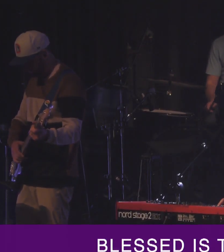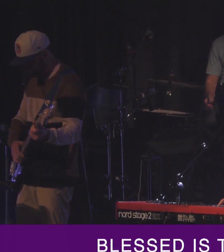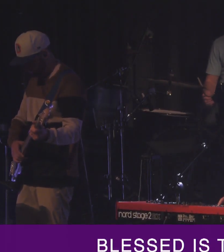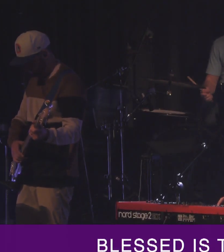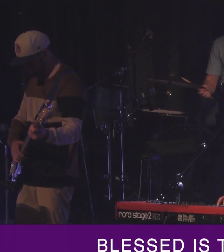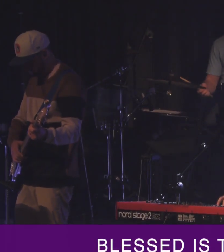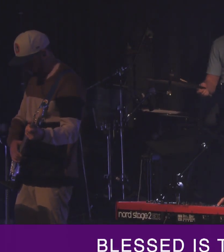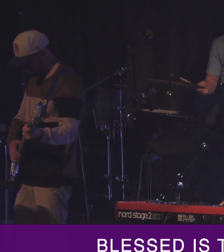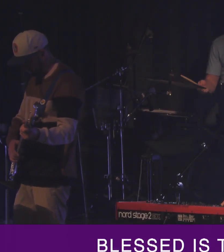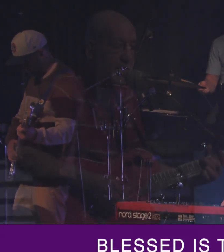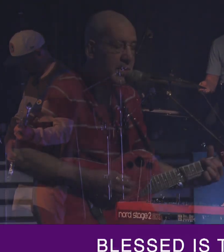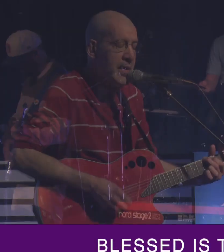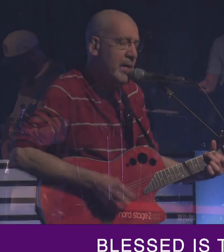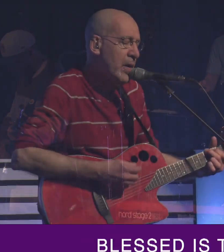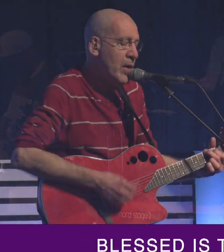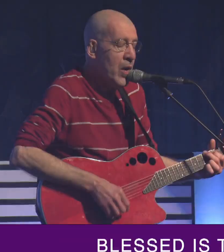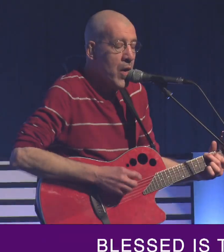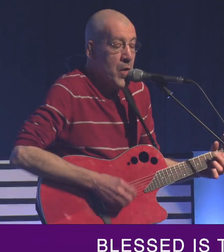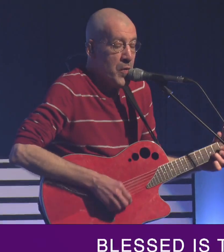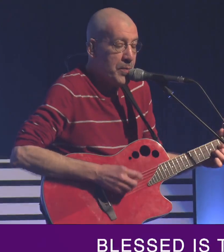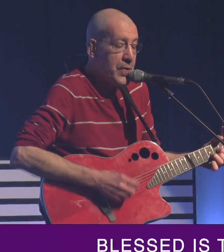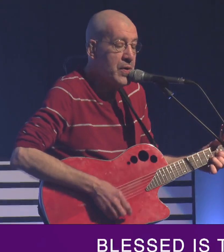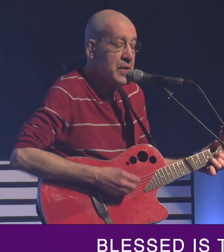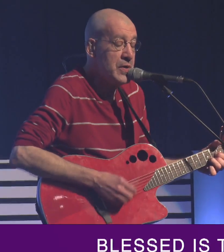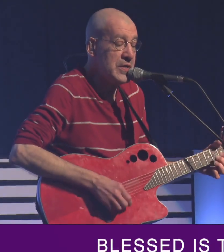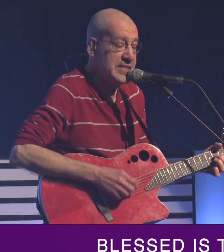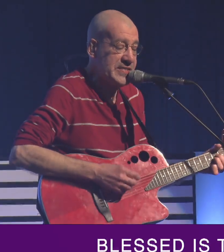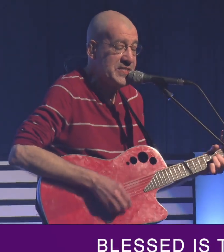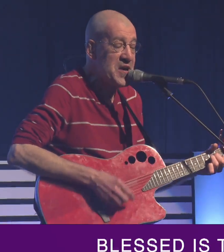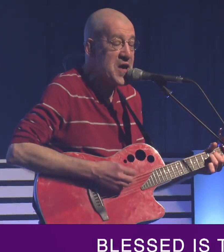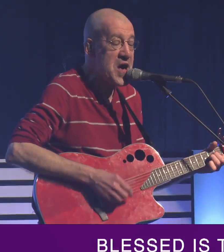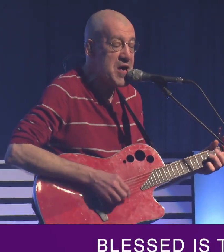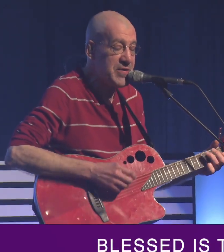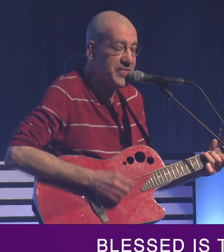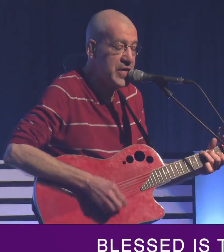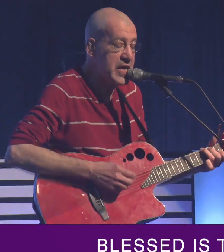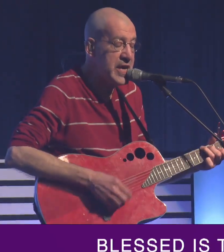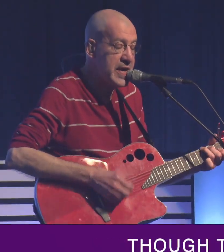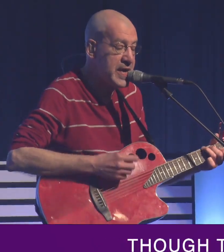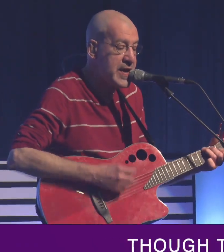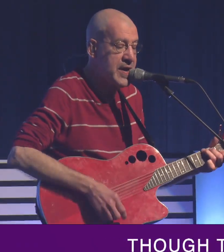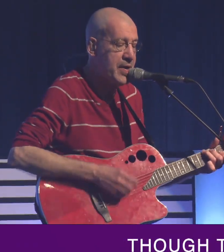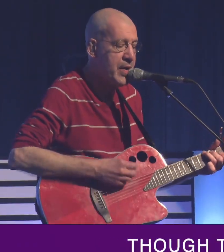Blessed is the faith of those who persevere.